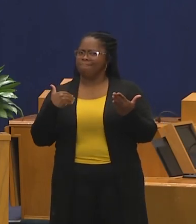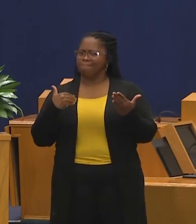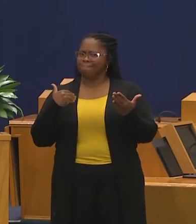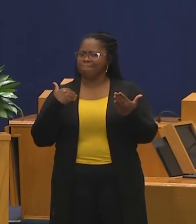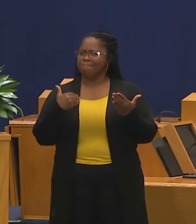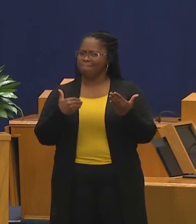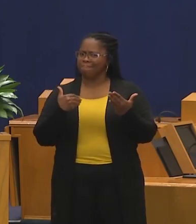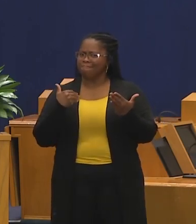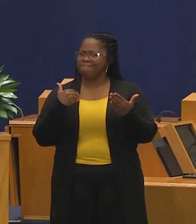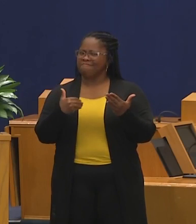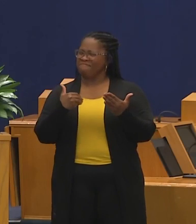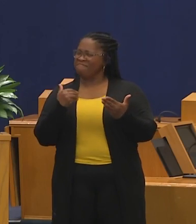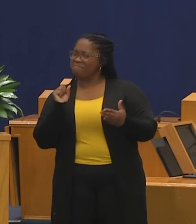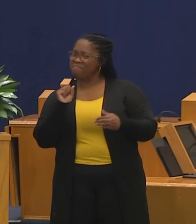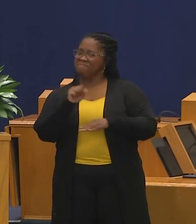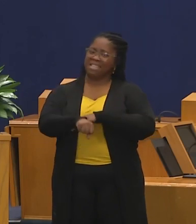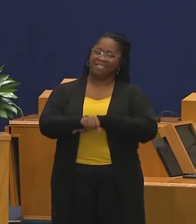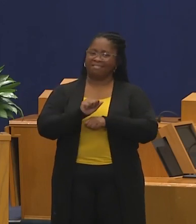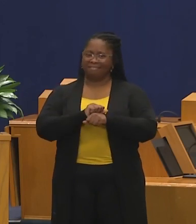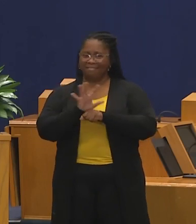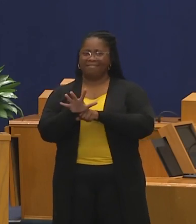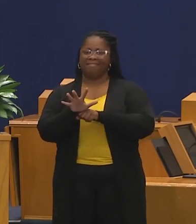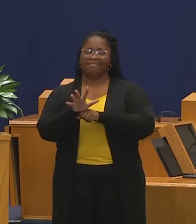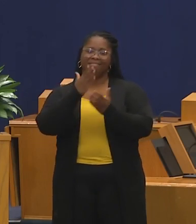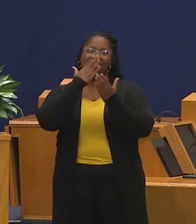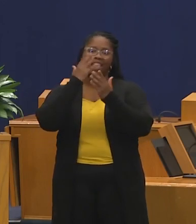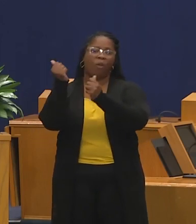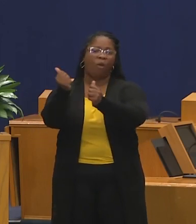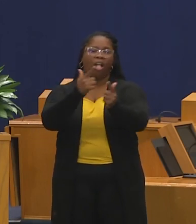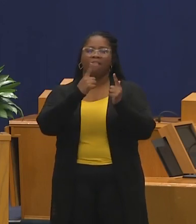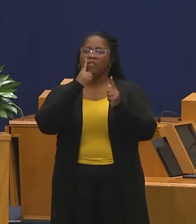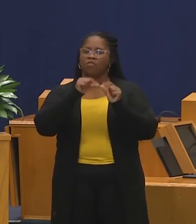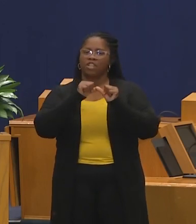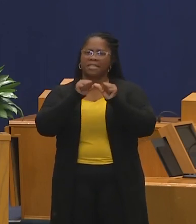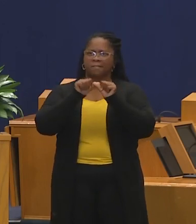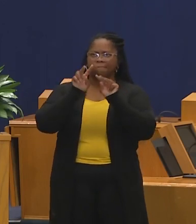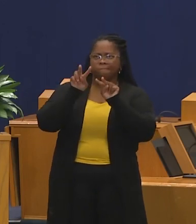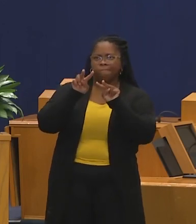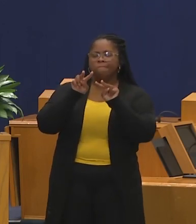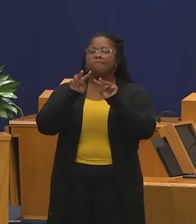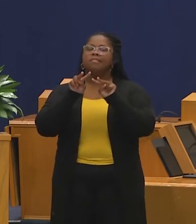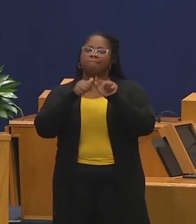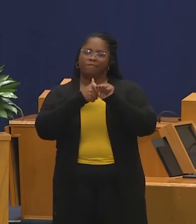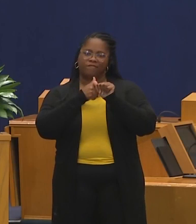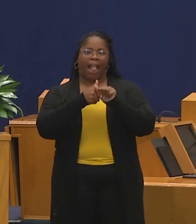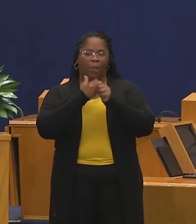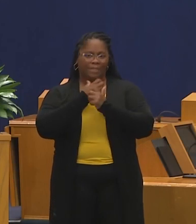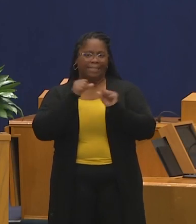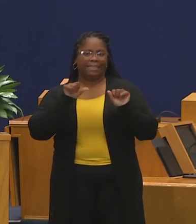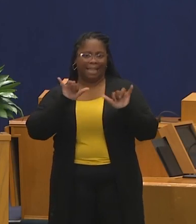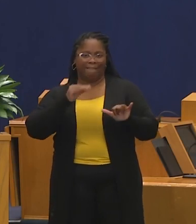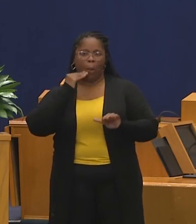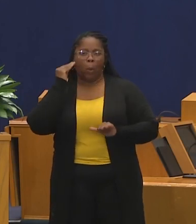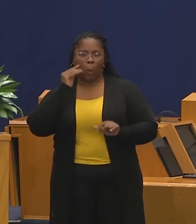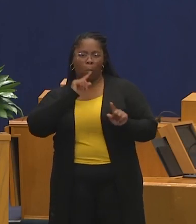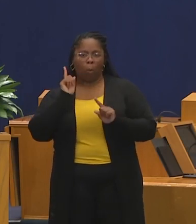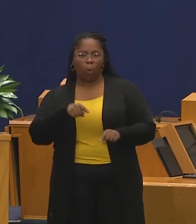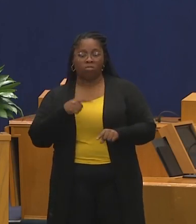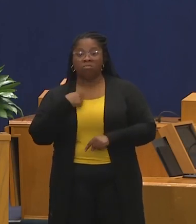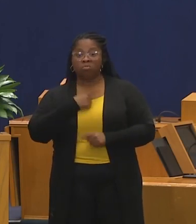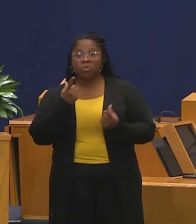other side of this, and I thank you all for continuing to follow the Safer at Home orders. What we're doing is working to